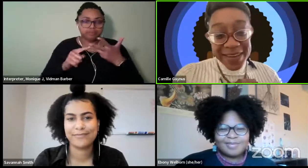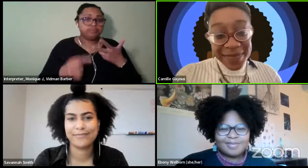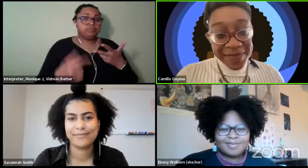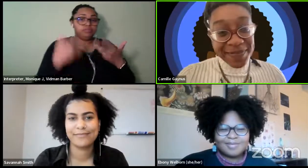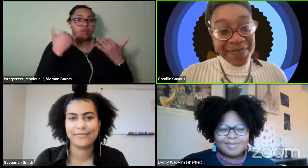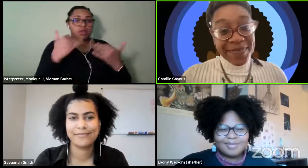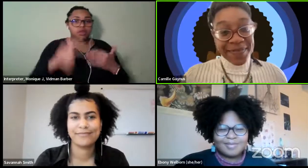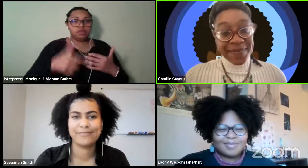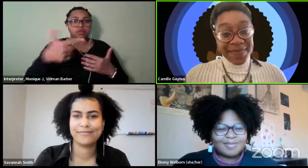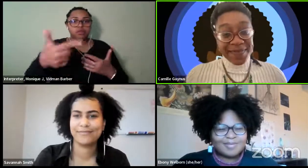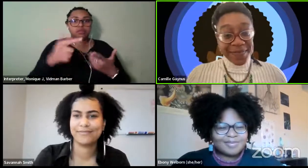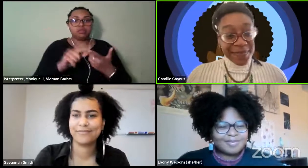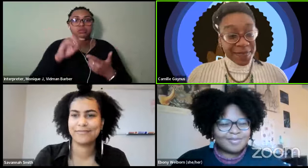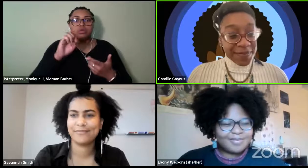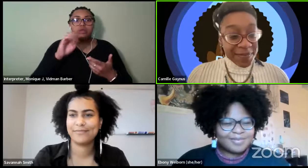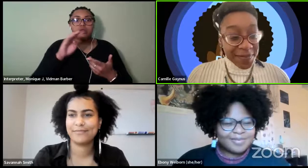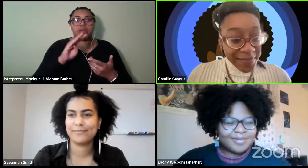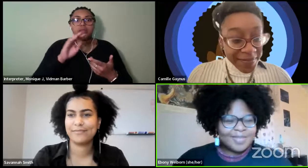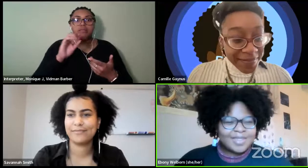this journey.